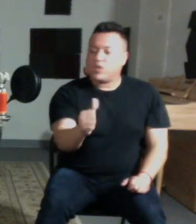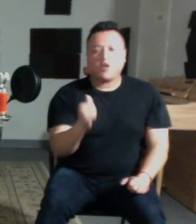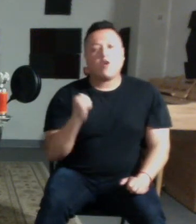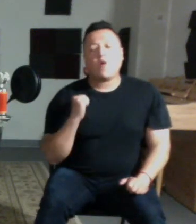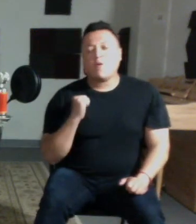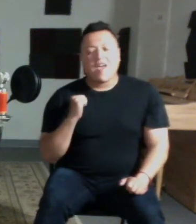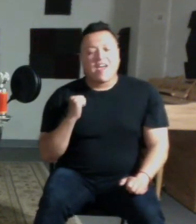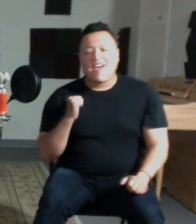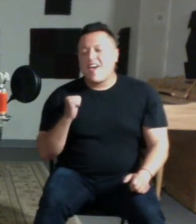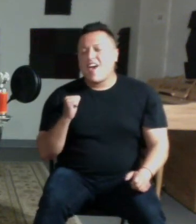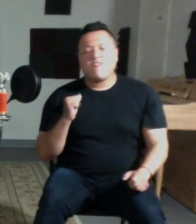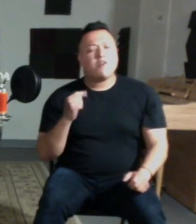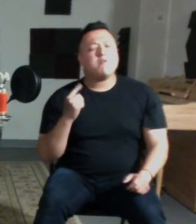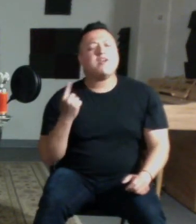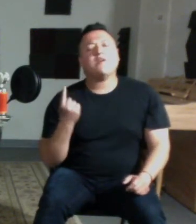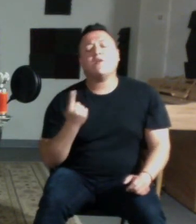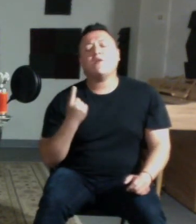You won't ever be